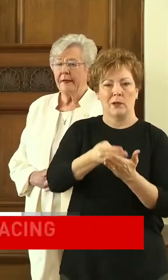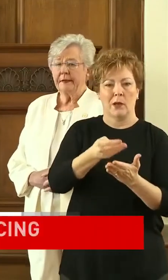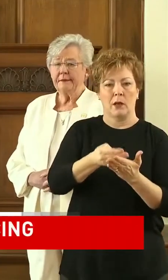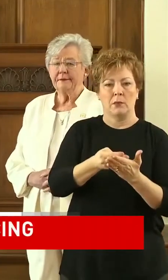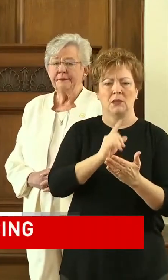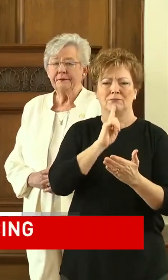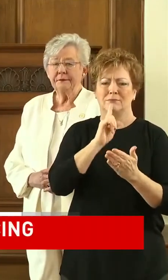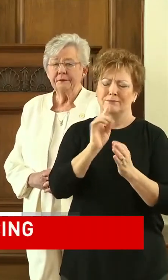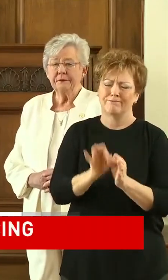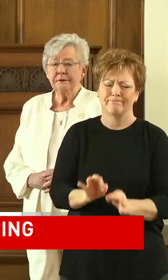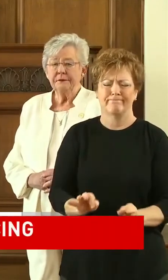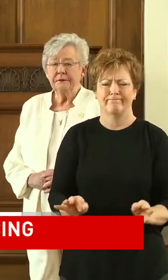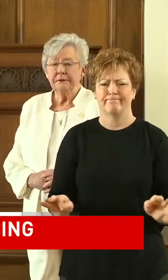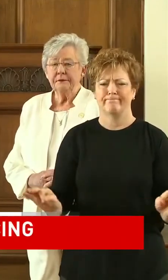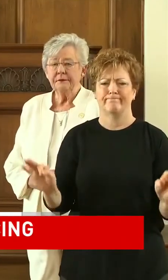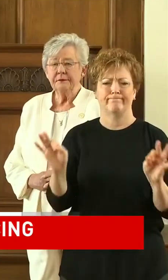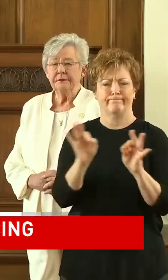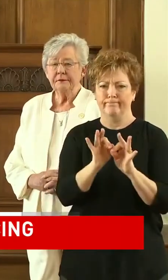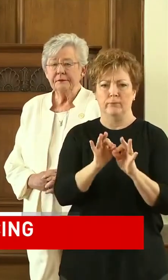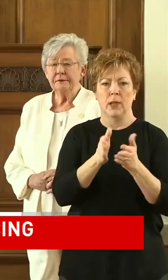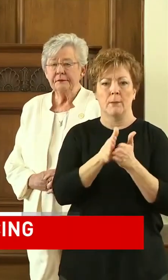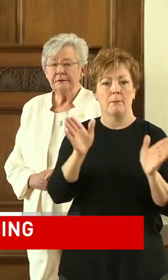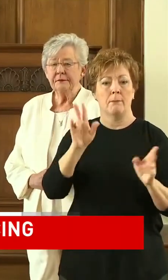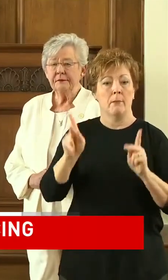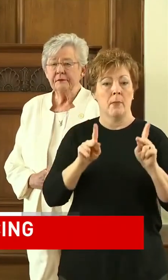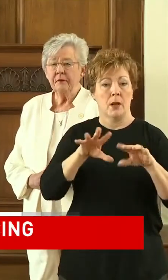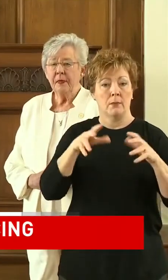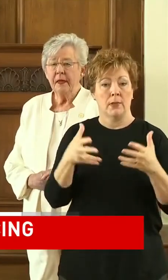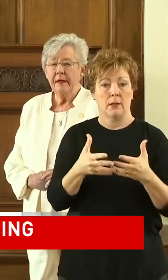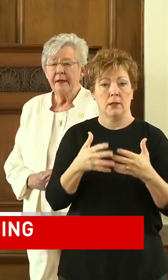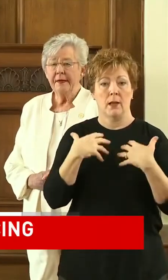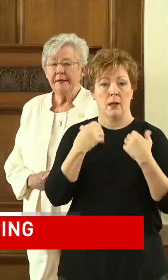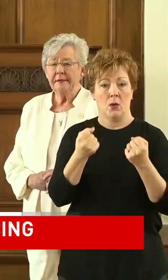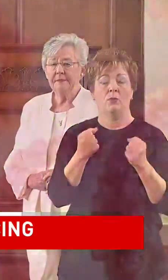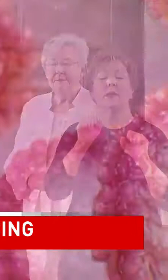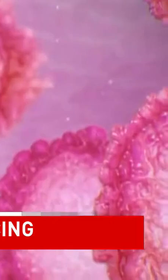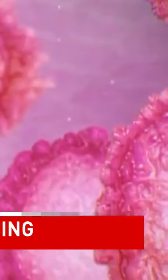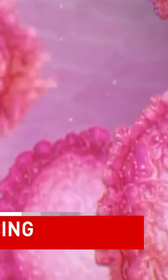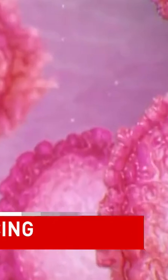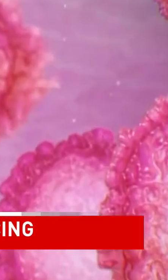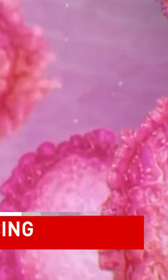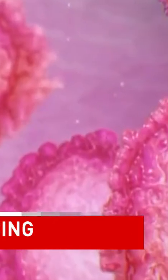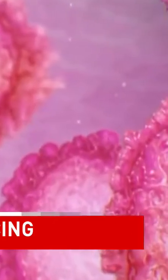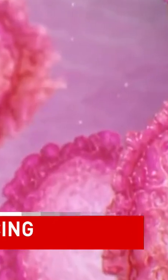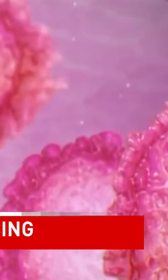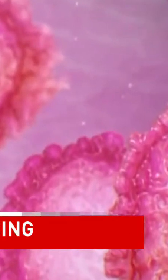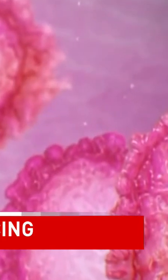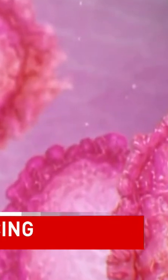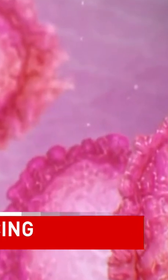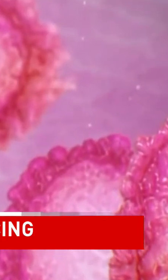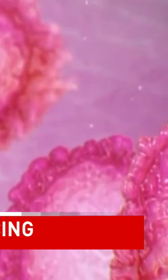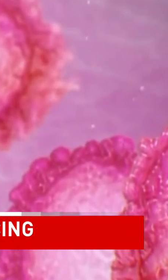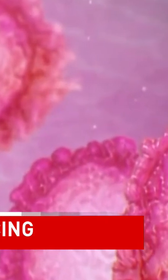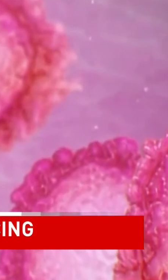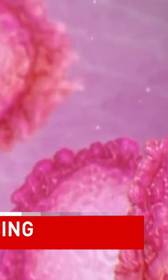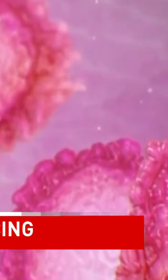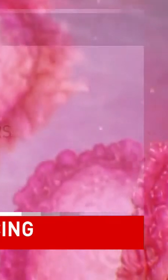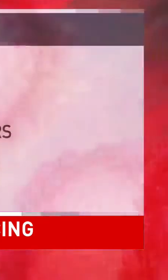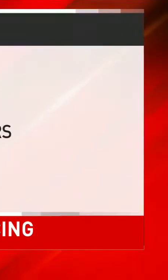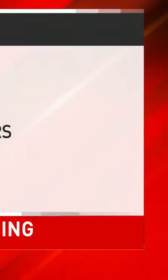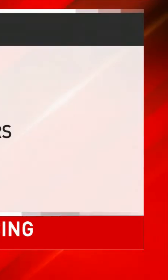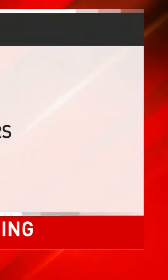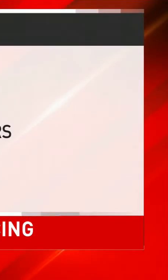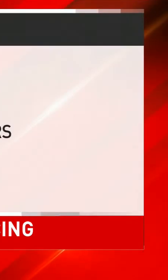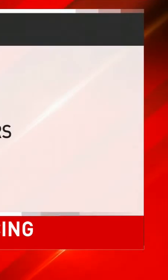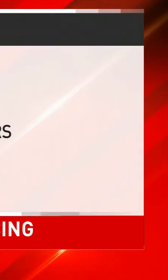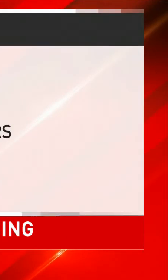that public health be able to test and do contact tracing on cases. So what is contact tracing and why is it important?